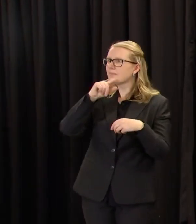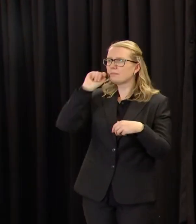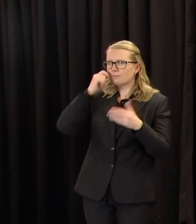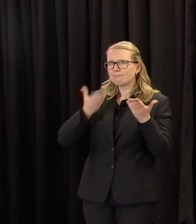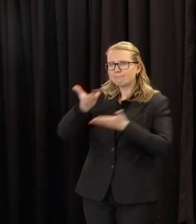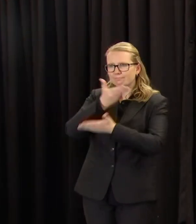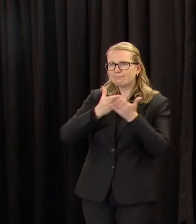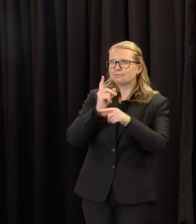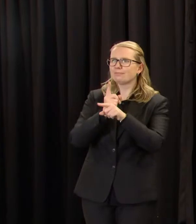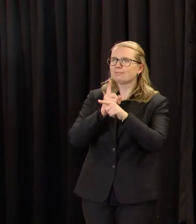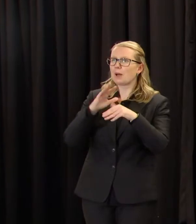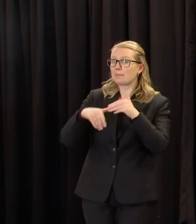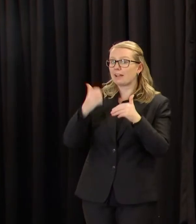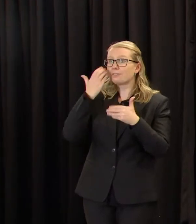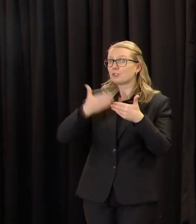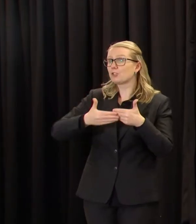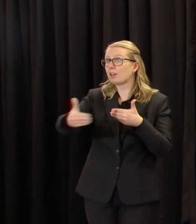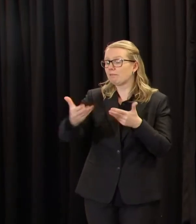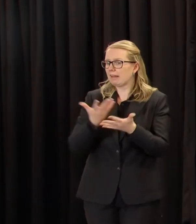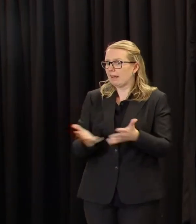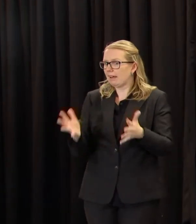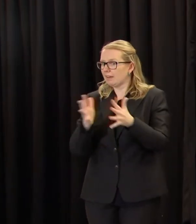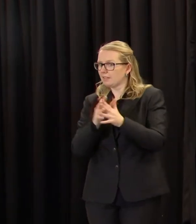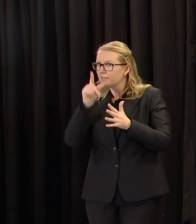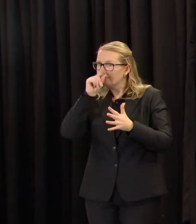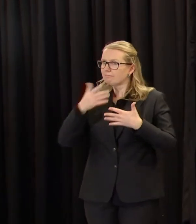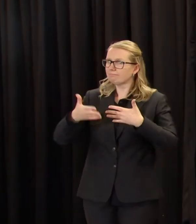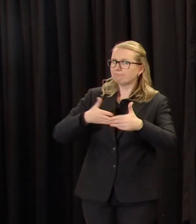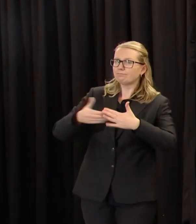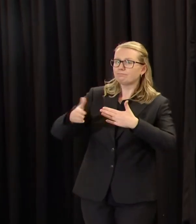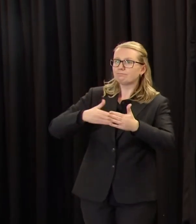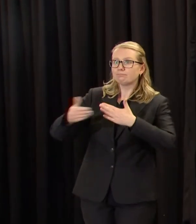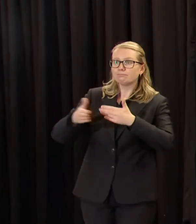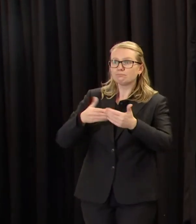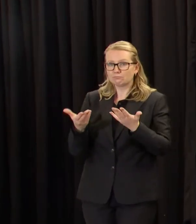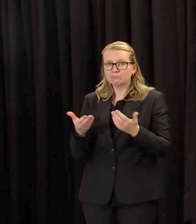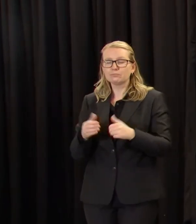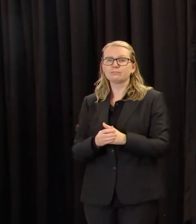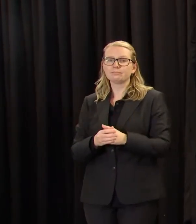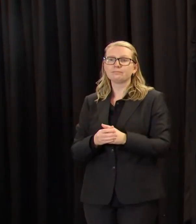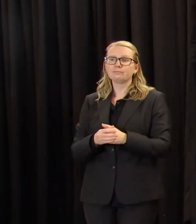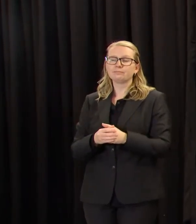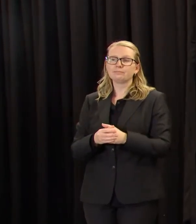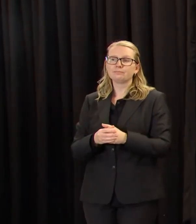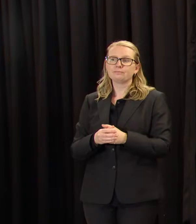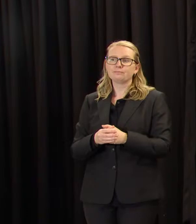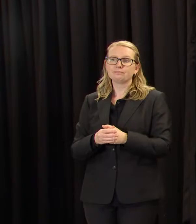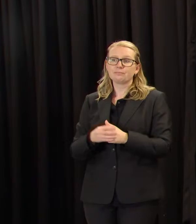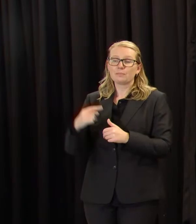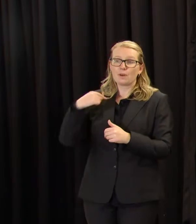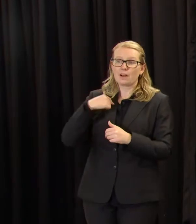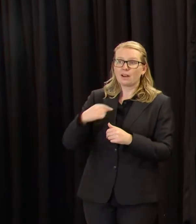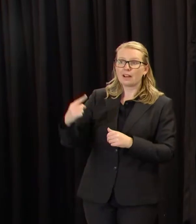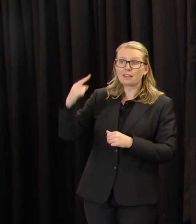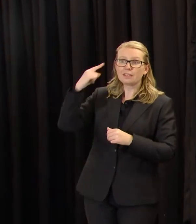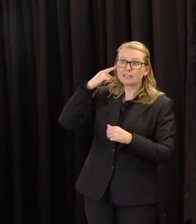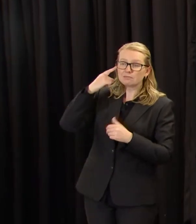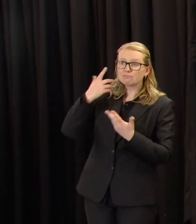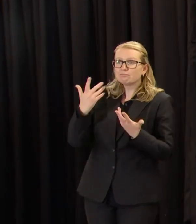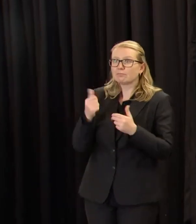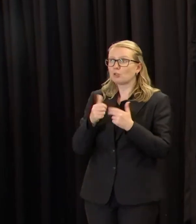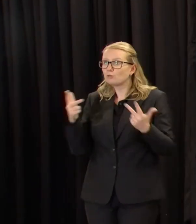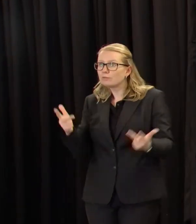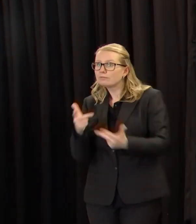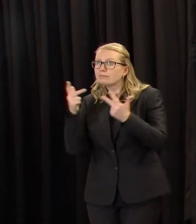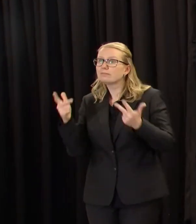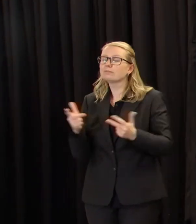he and I, about how some of those things can work. I think that it is a restaurant or a major